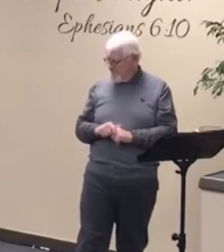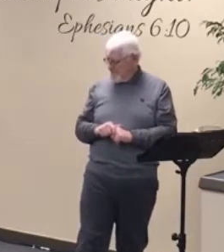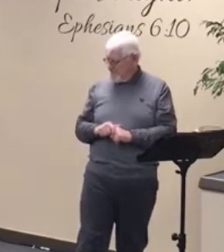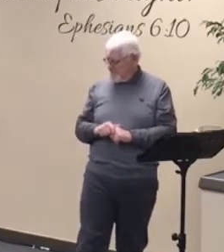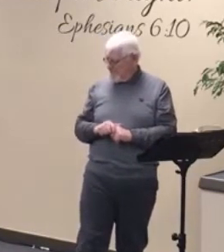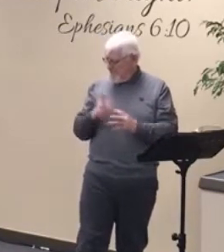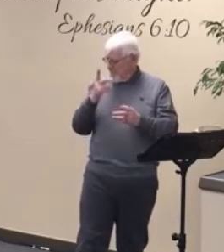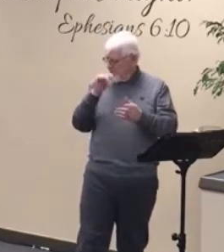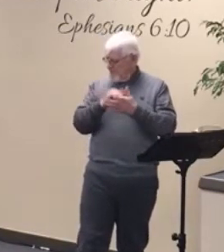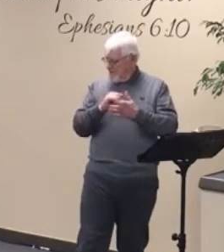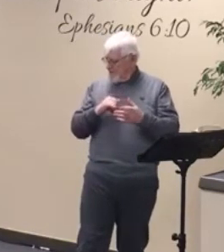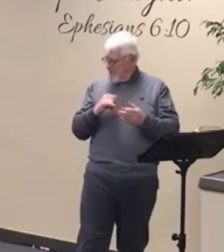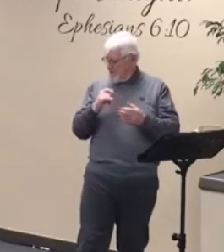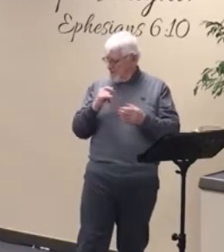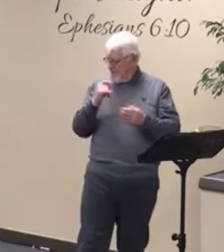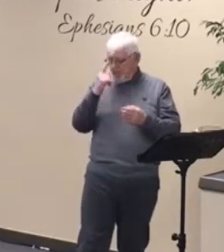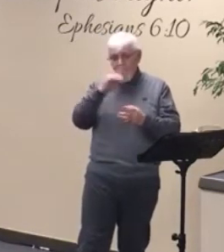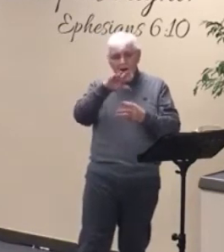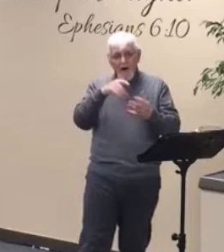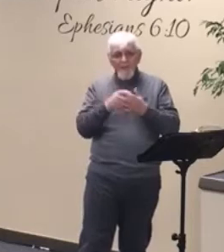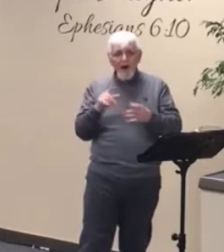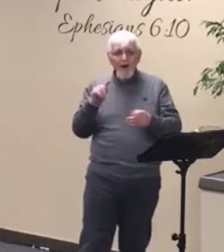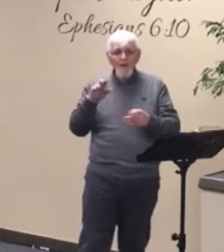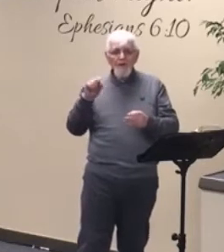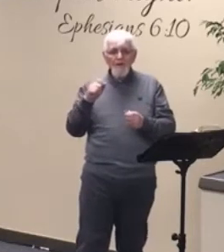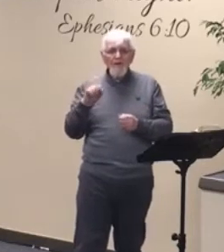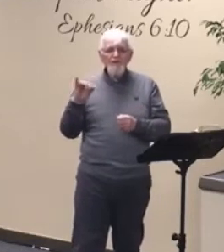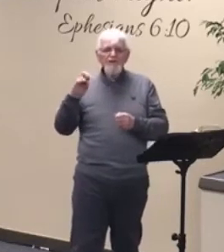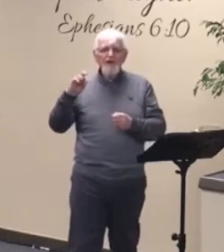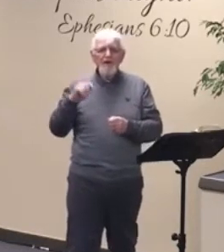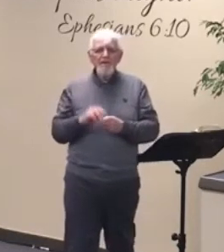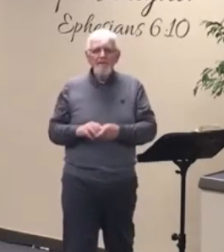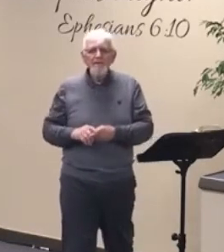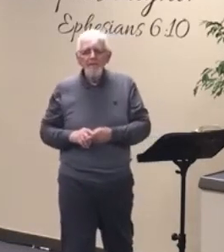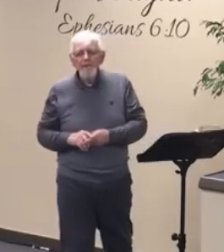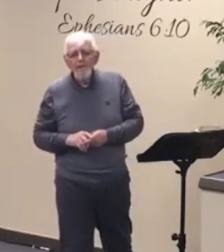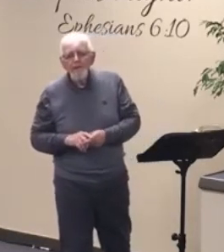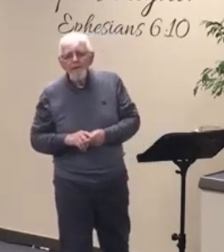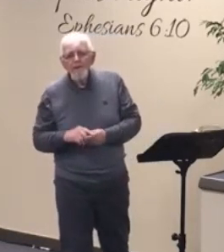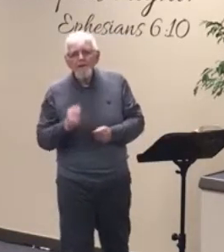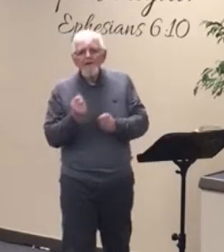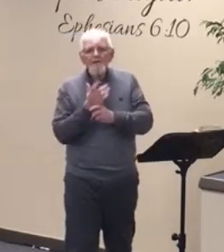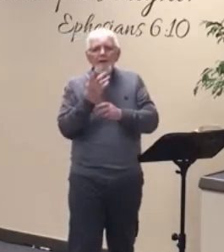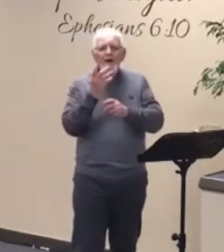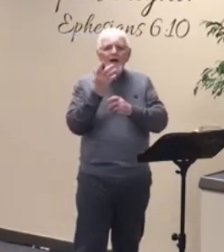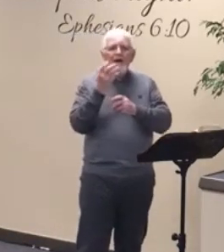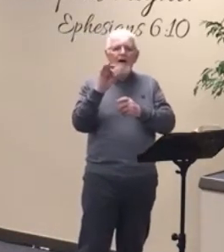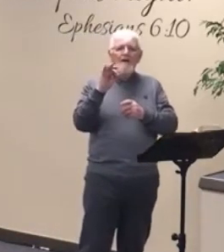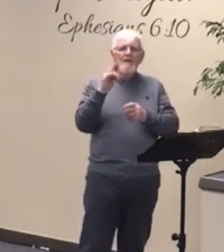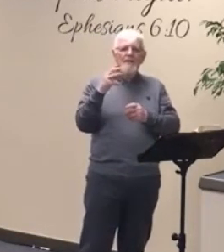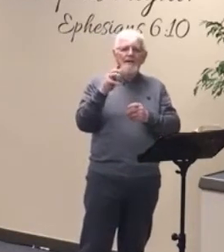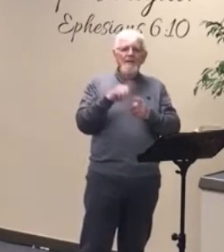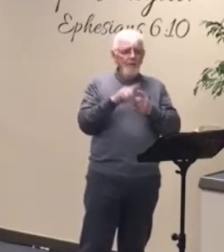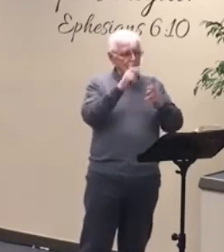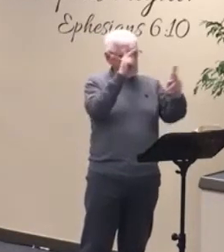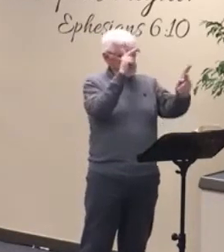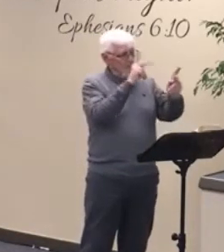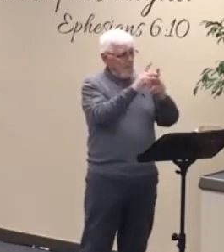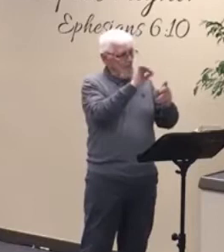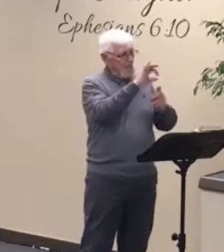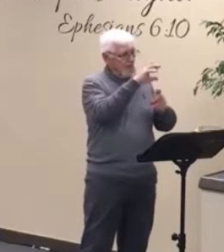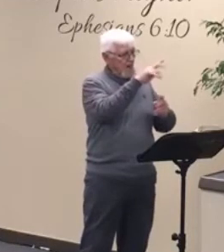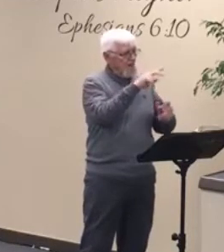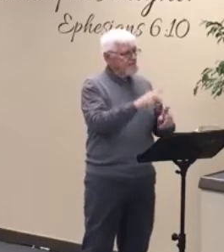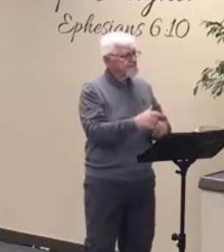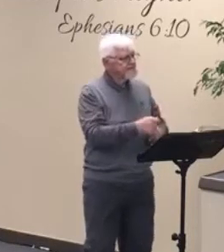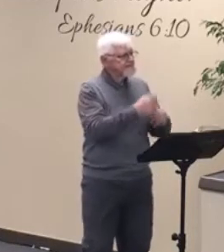But you know what? I don't think all my tools are junk. They're inanimate objects, but some of them do a very specific job, and they're very valuable when